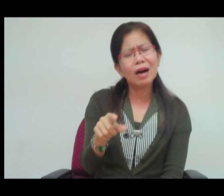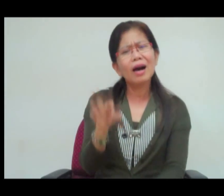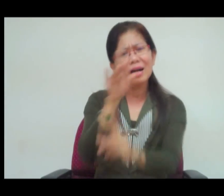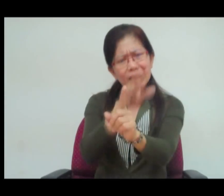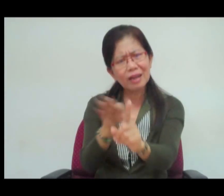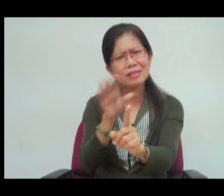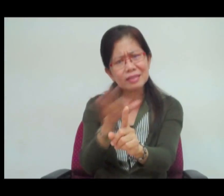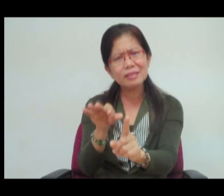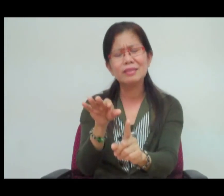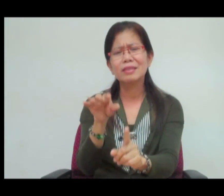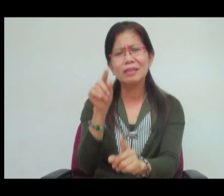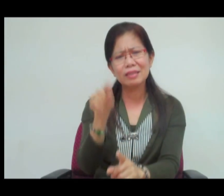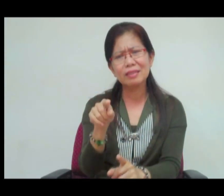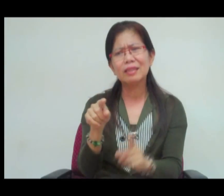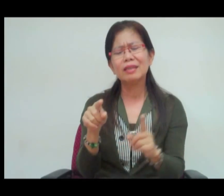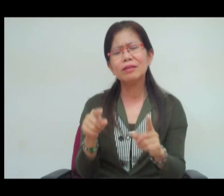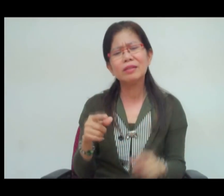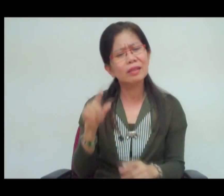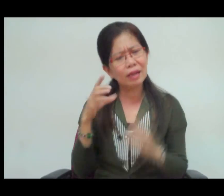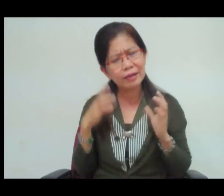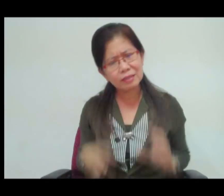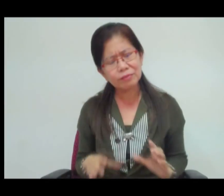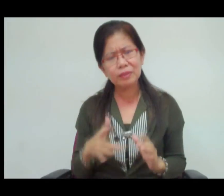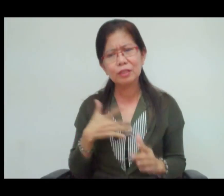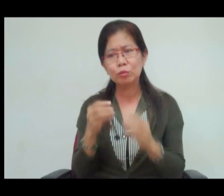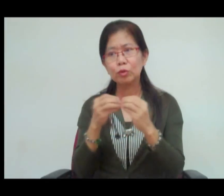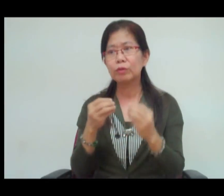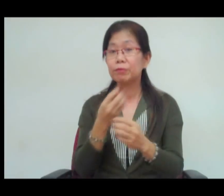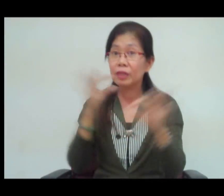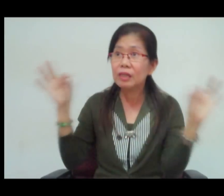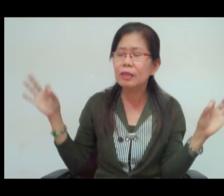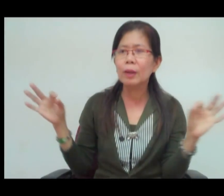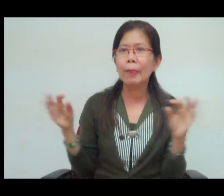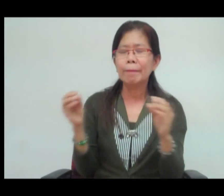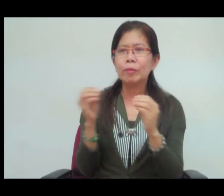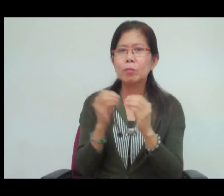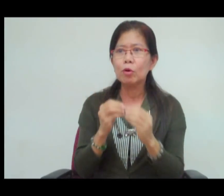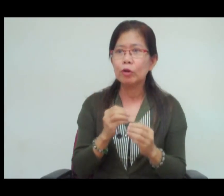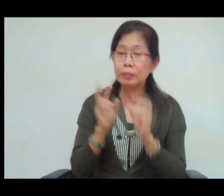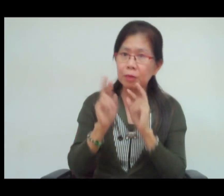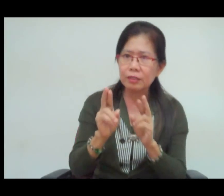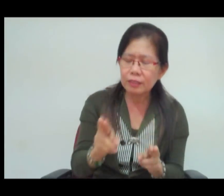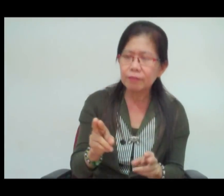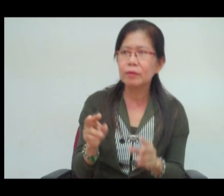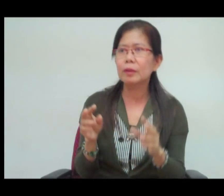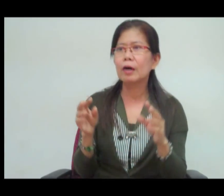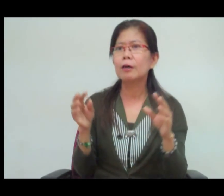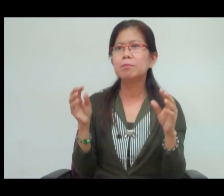I see that the client feels more free, more responsive,